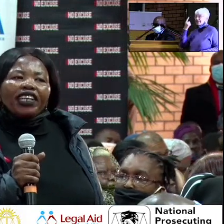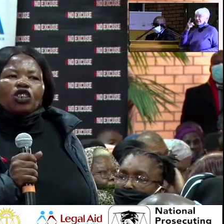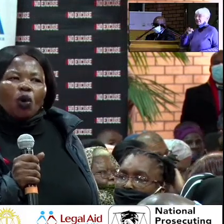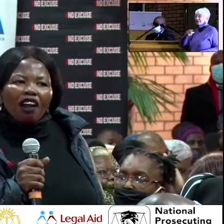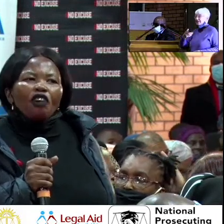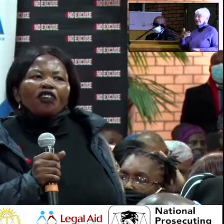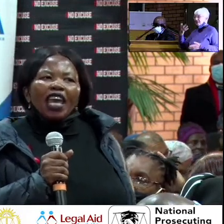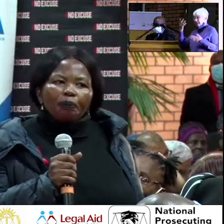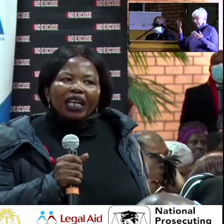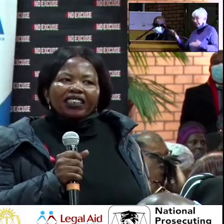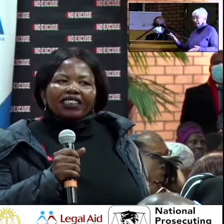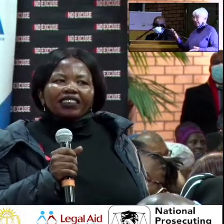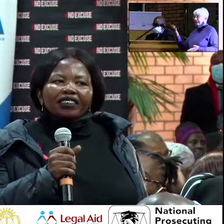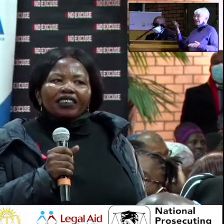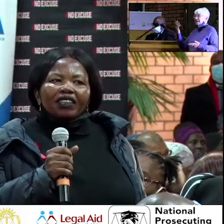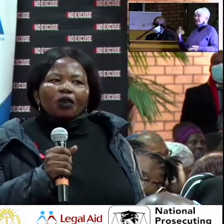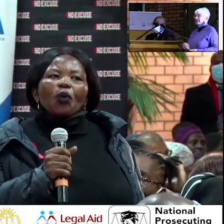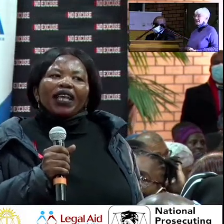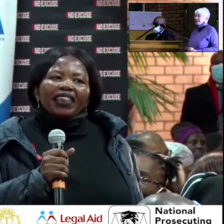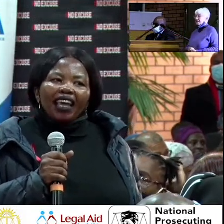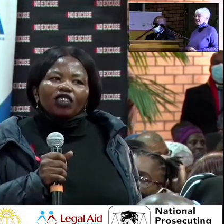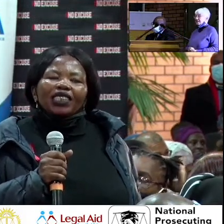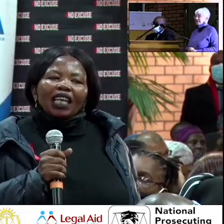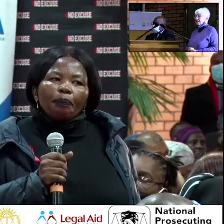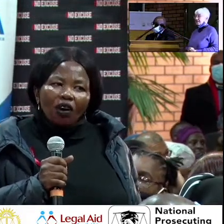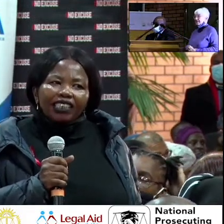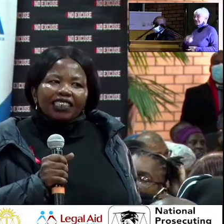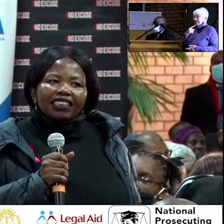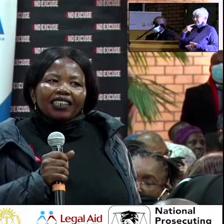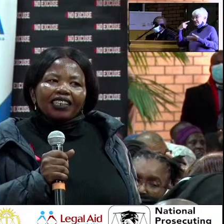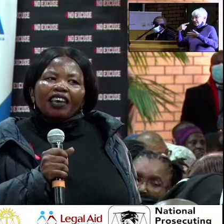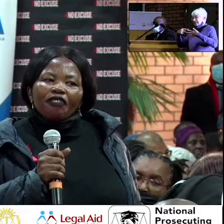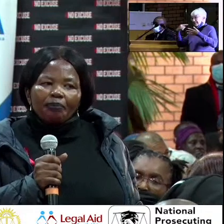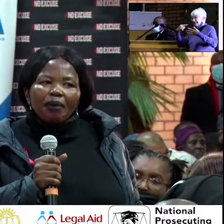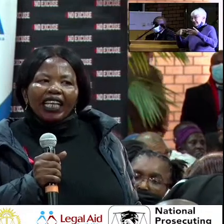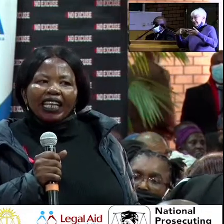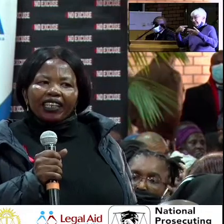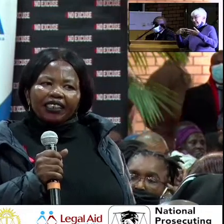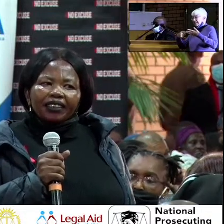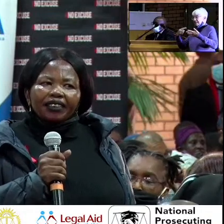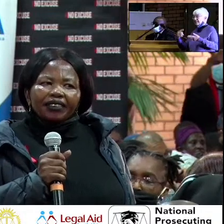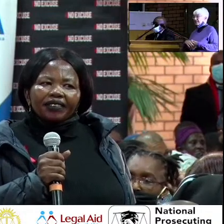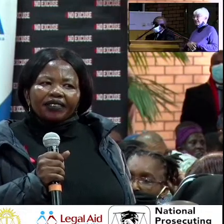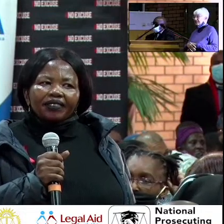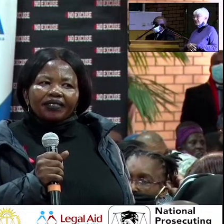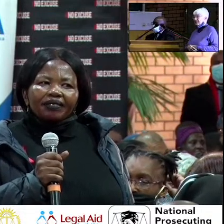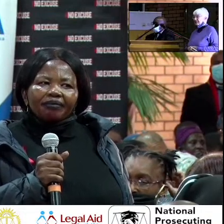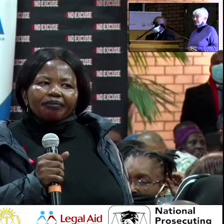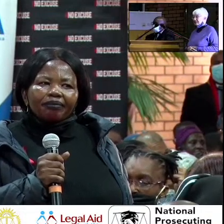on the 12th of April. We were there to support the family.